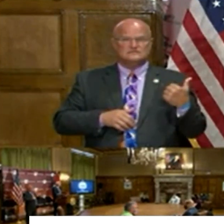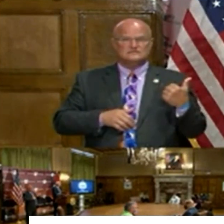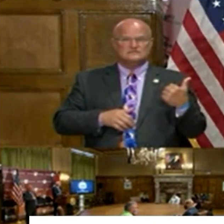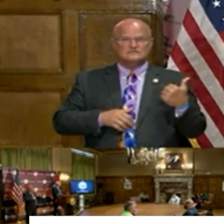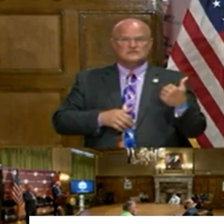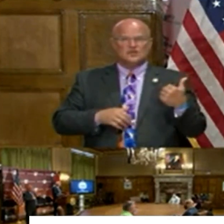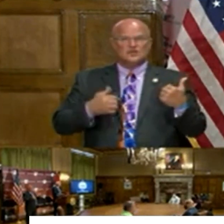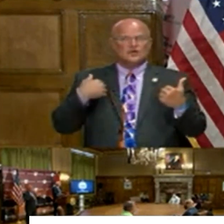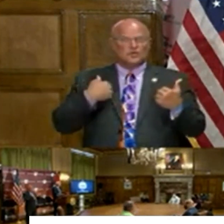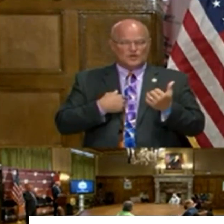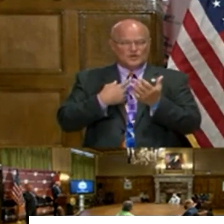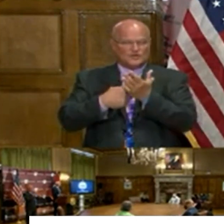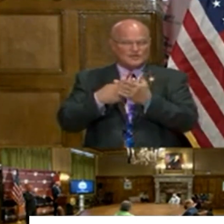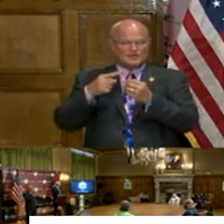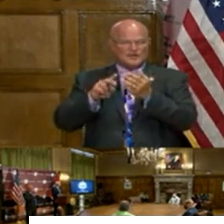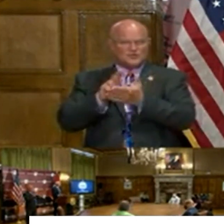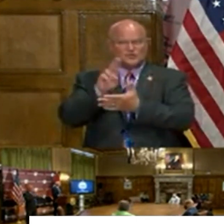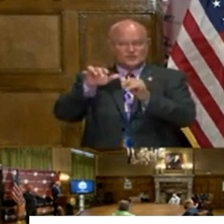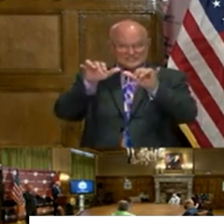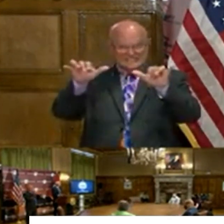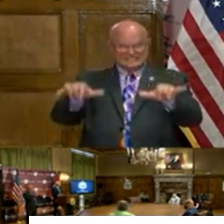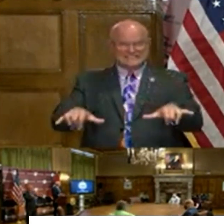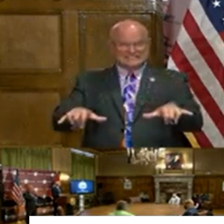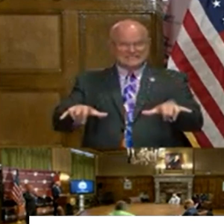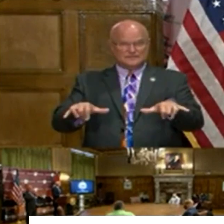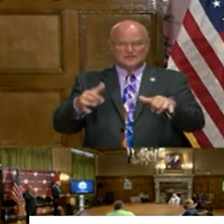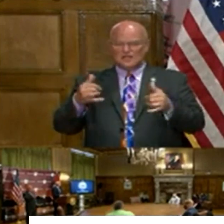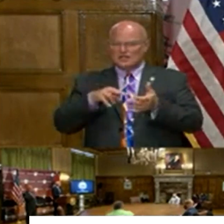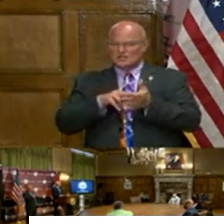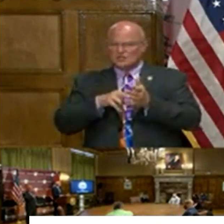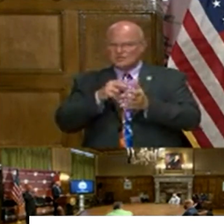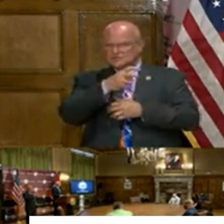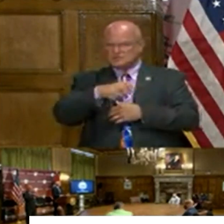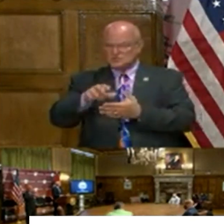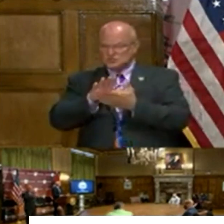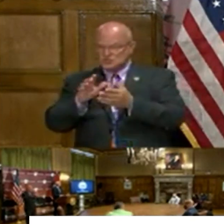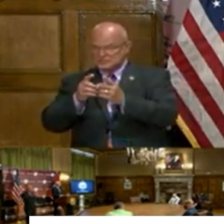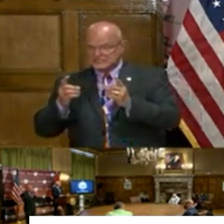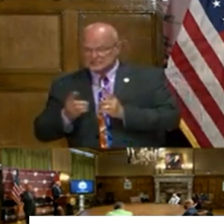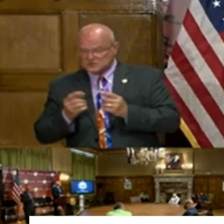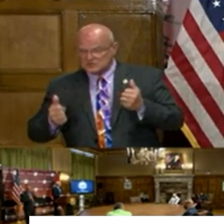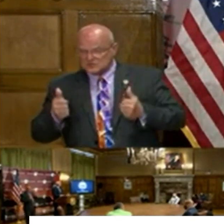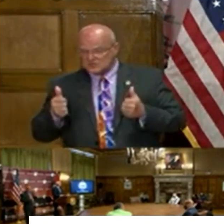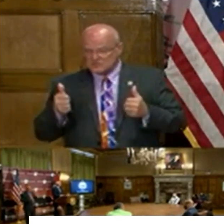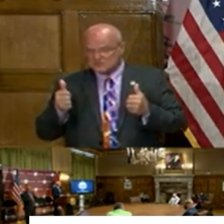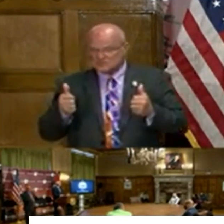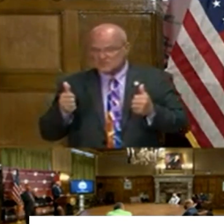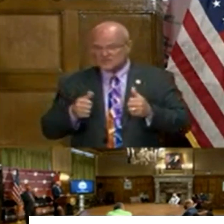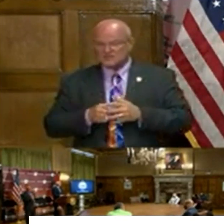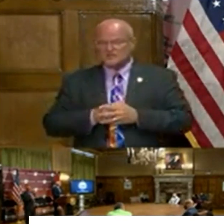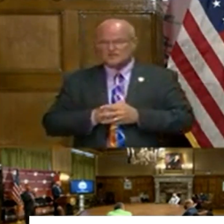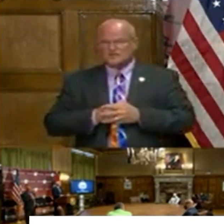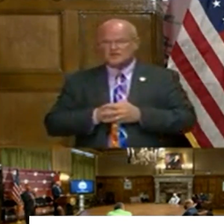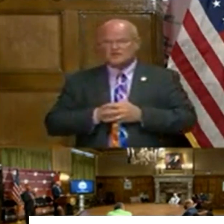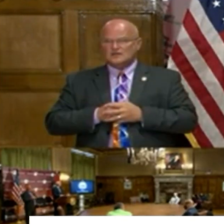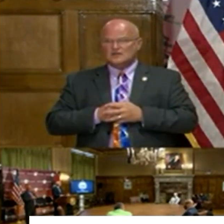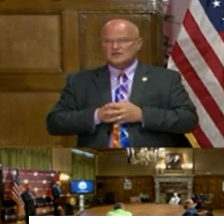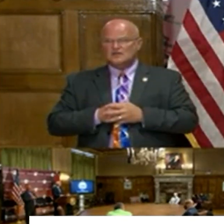we were talking about the university system. Now, are you switching to the school districts?